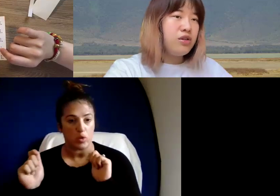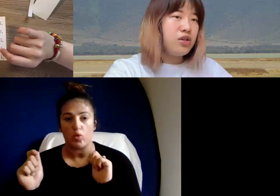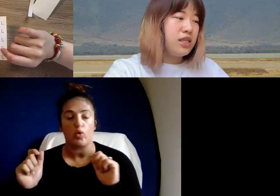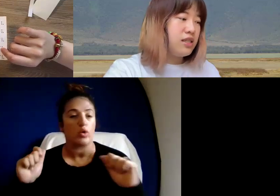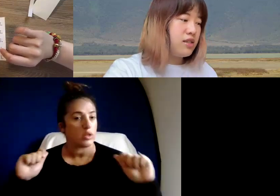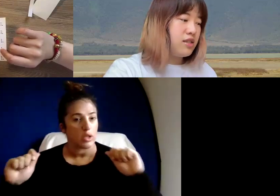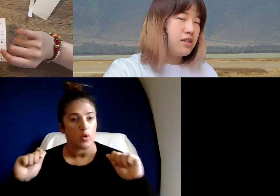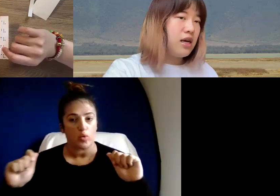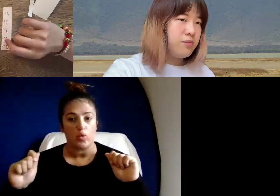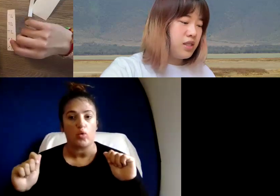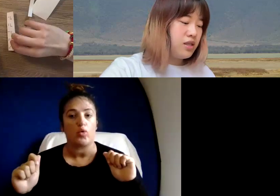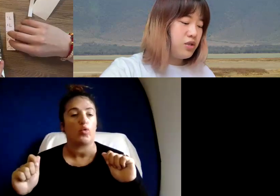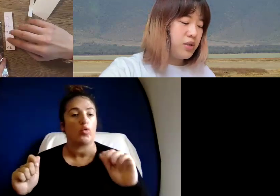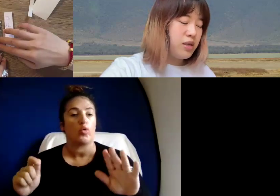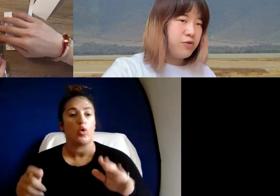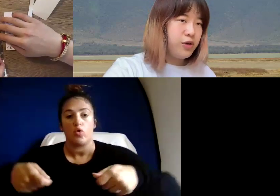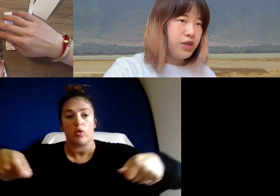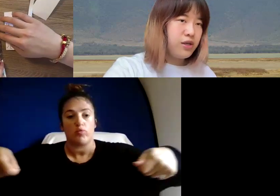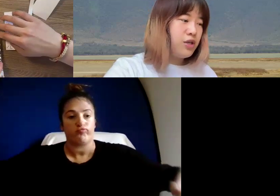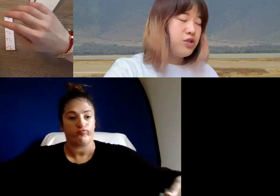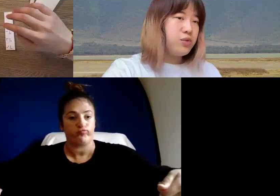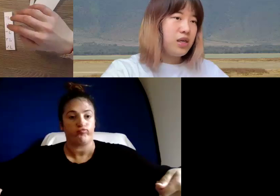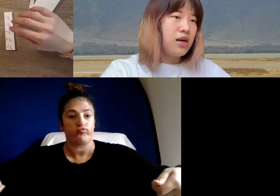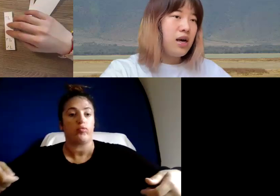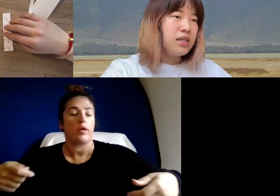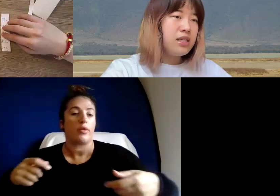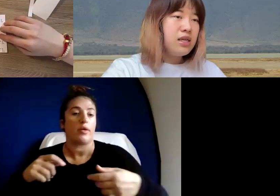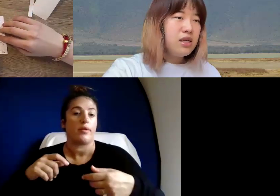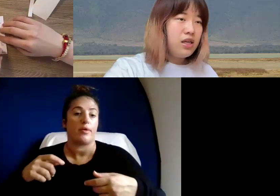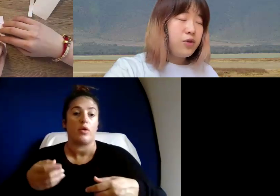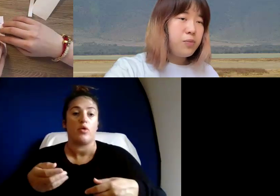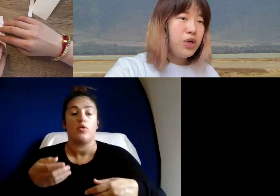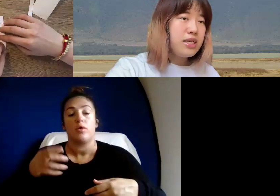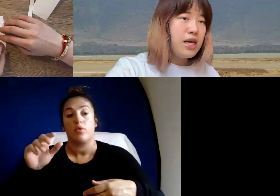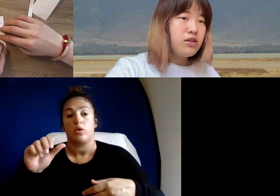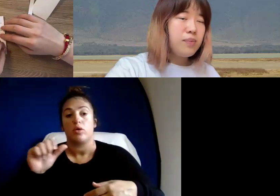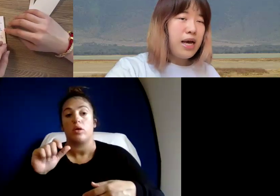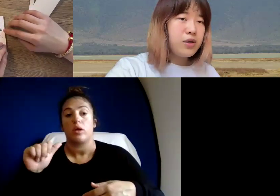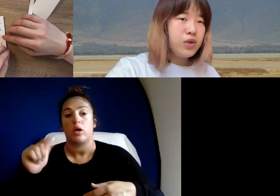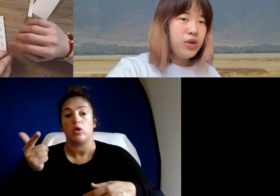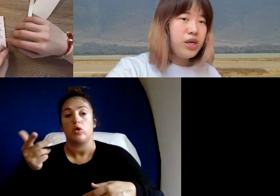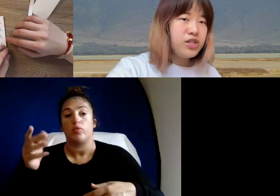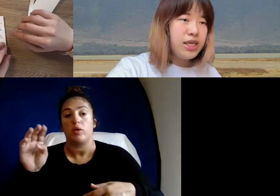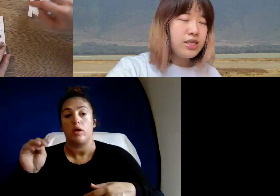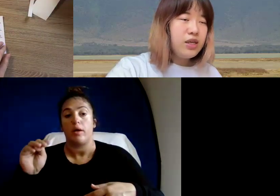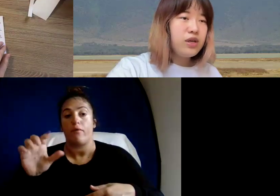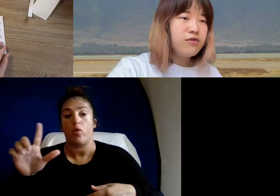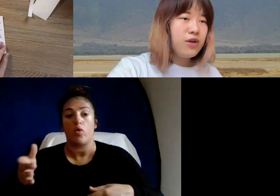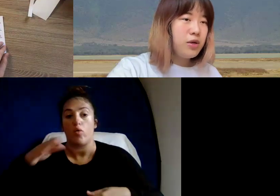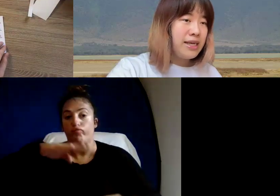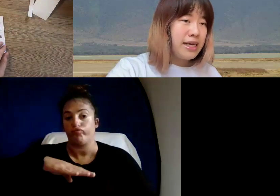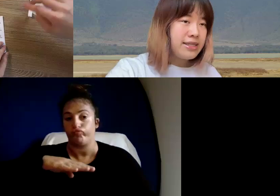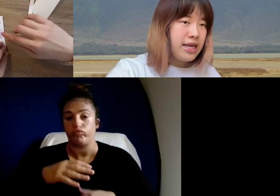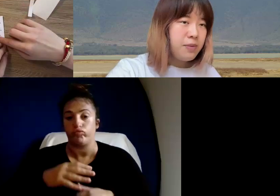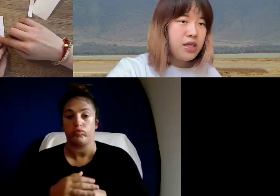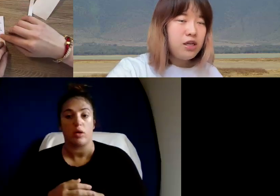put underneath the aluminum foil to work on. If you printed out the backward braille sheet, you can